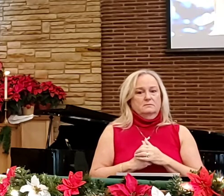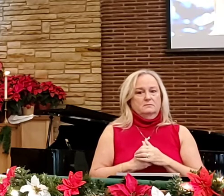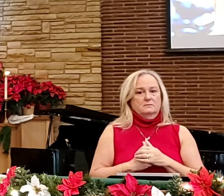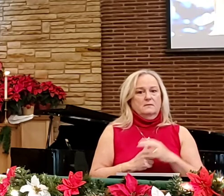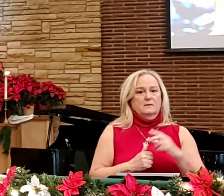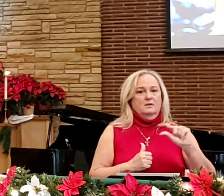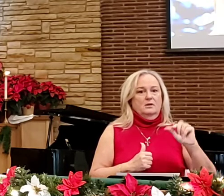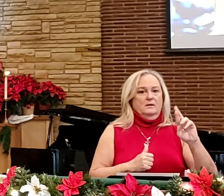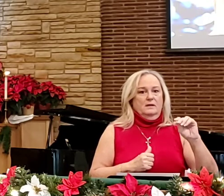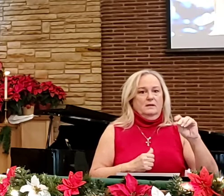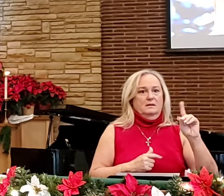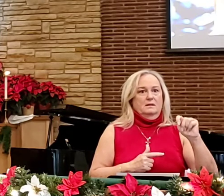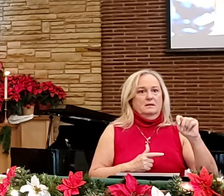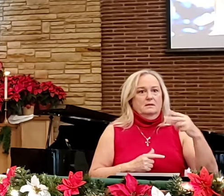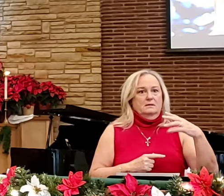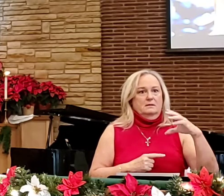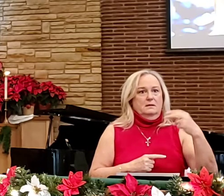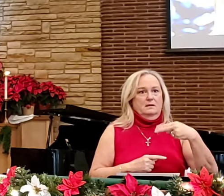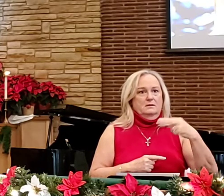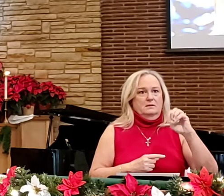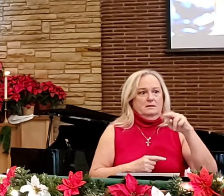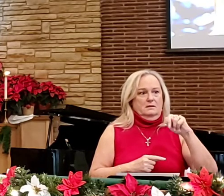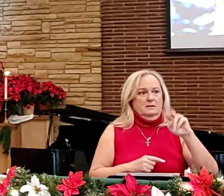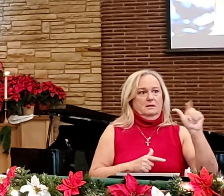and Gretchen and Larry,